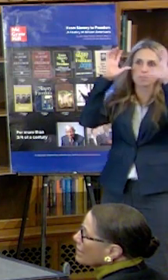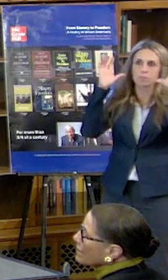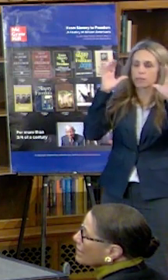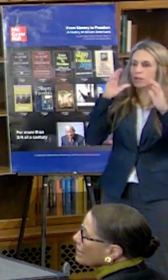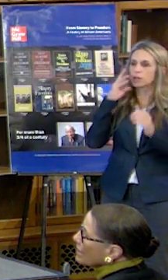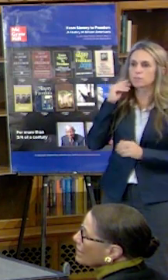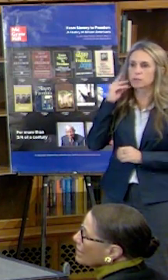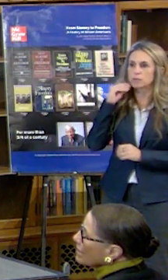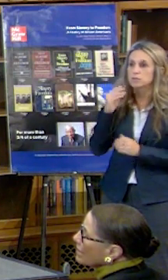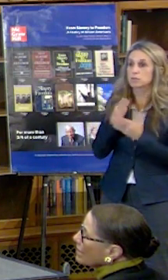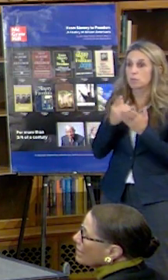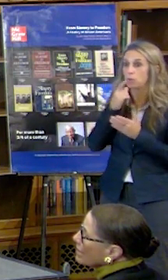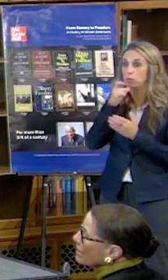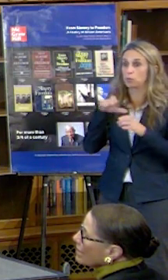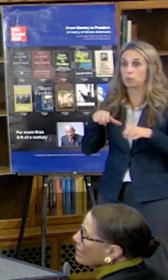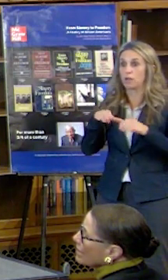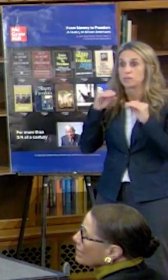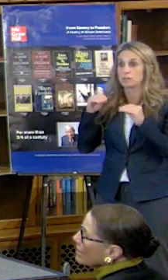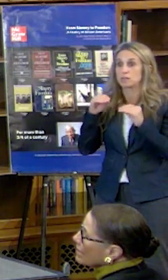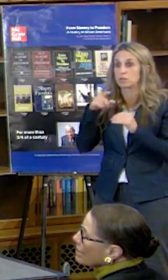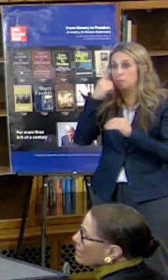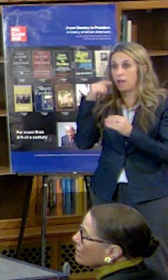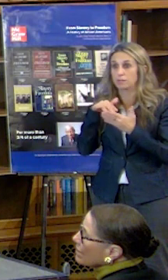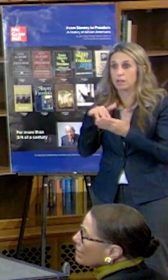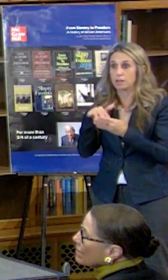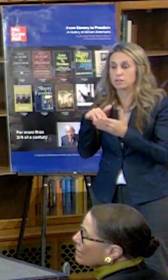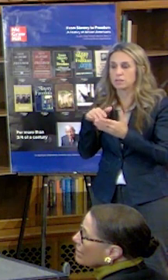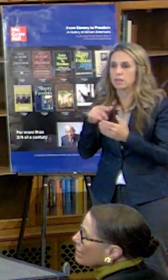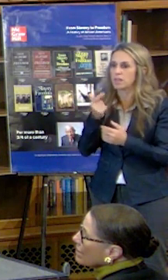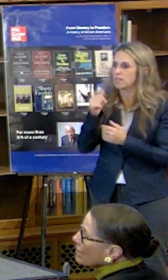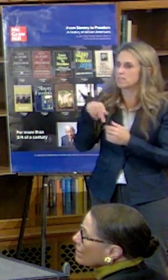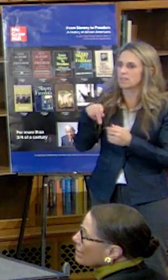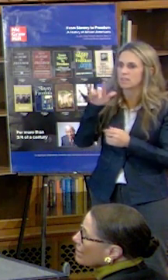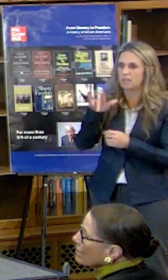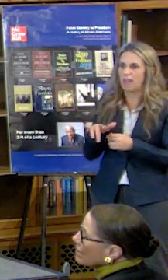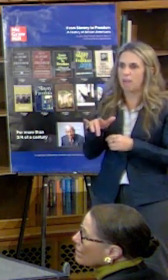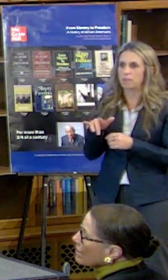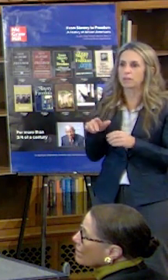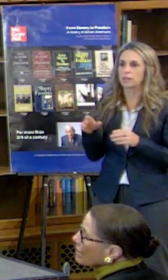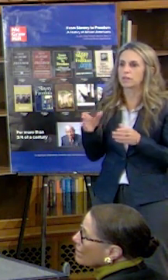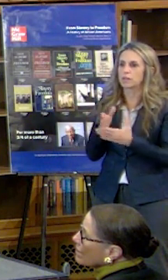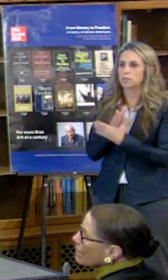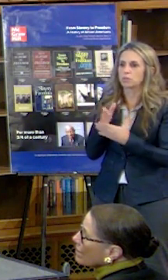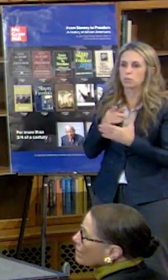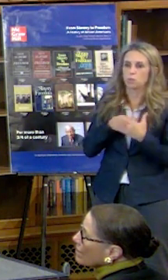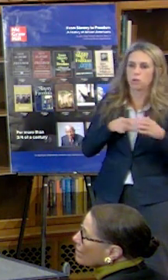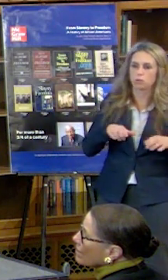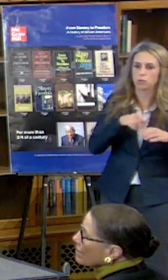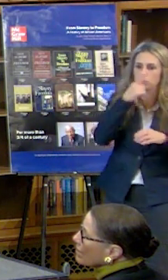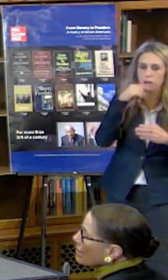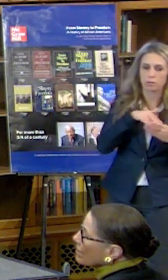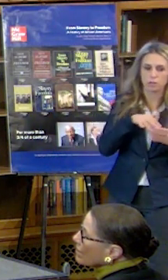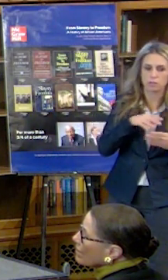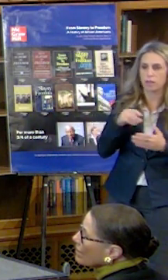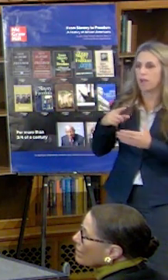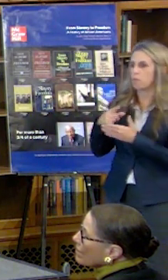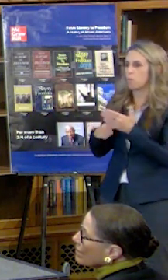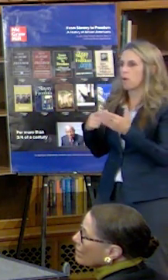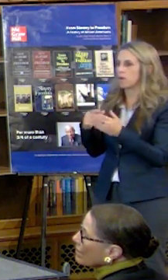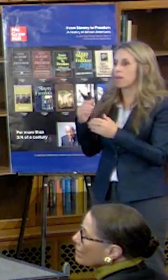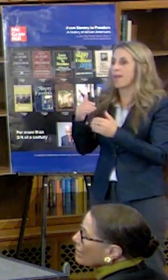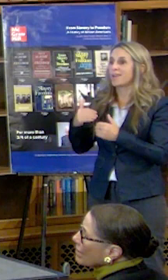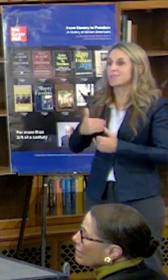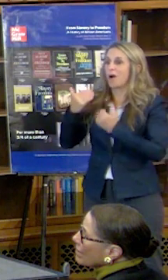as someone who does Black studies there's a tremendous Gap to what we think that we're doing with black studies and what young people think